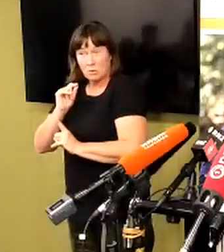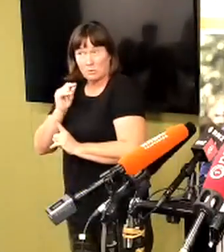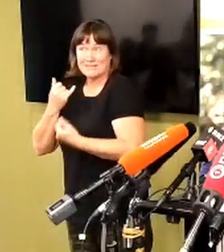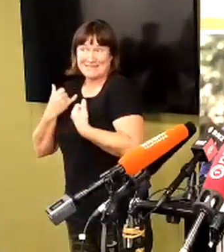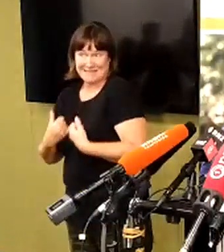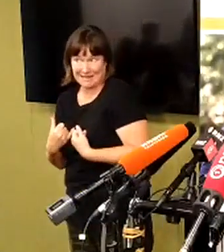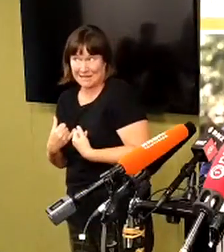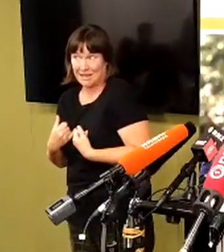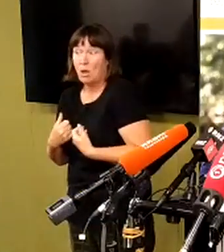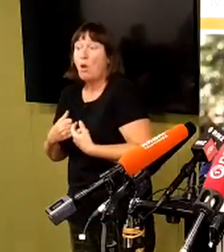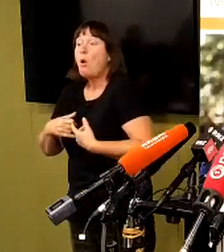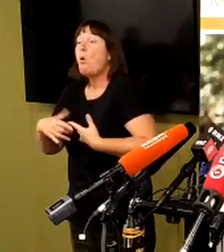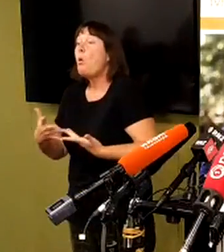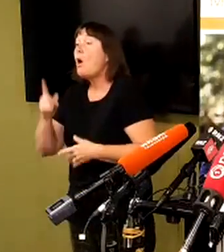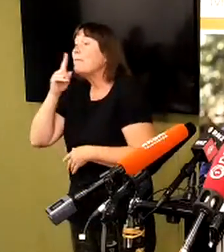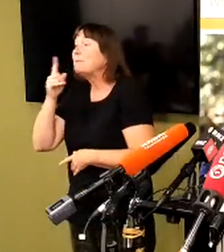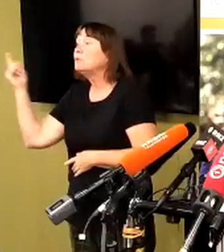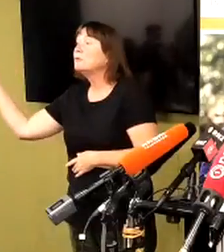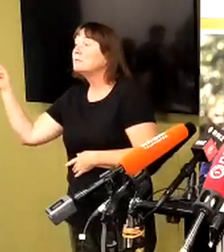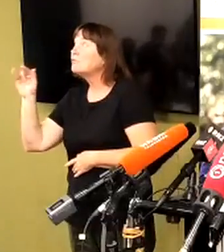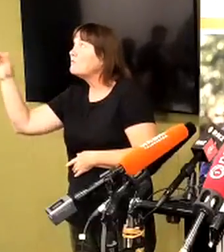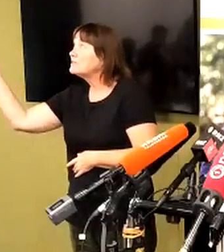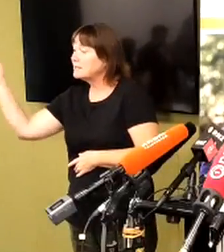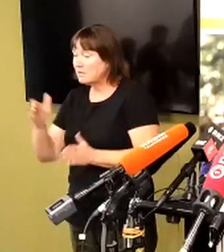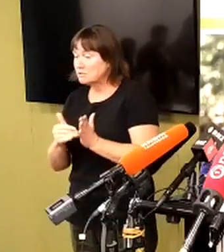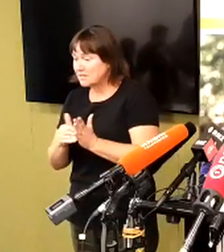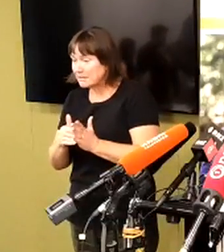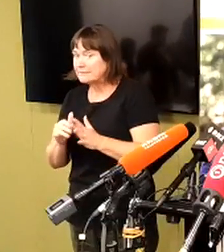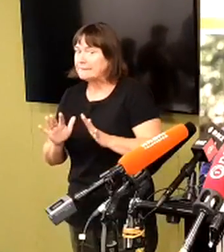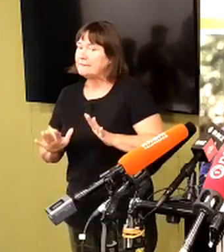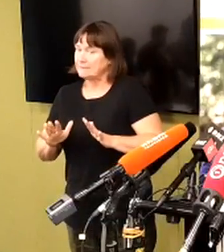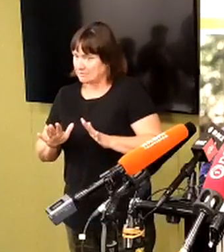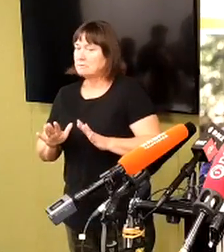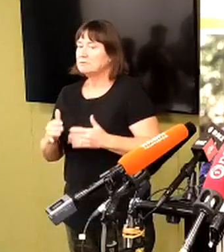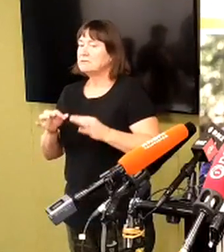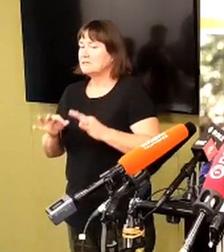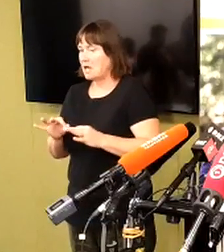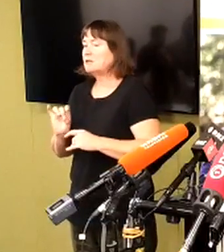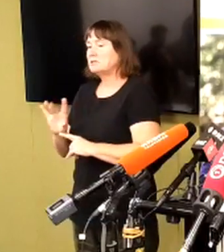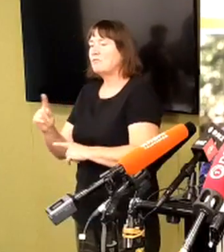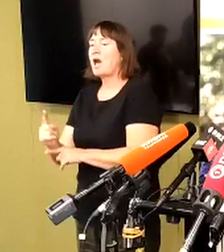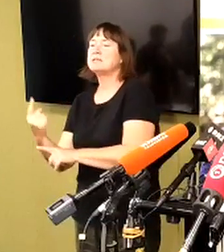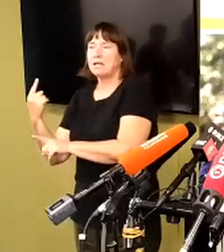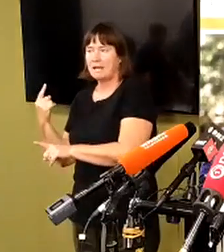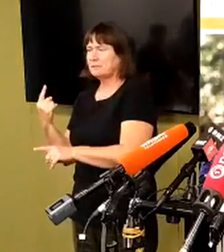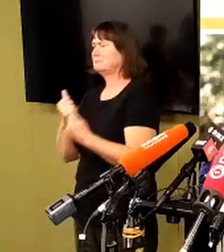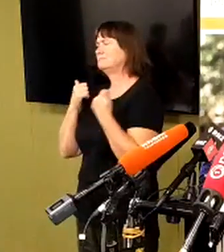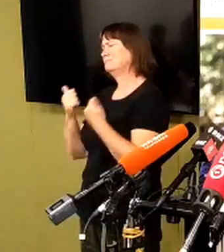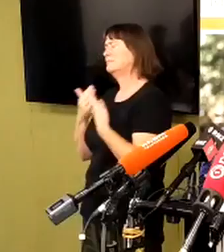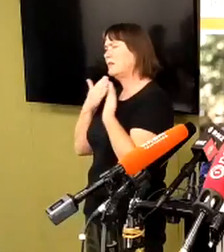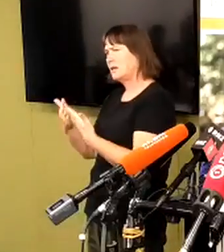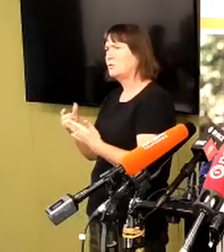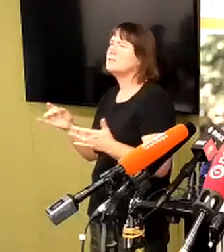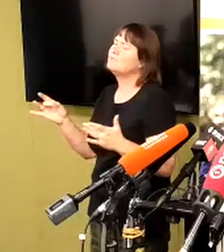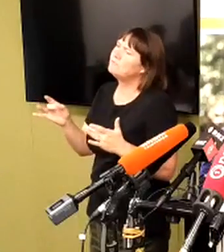or just people who have returned to New Zealand from overseas from those countries of concern. Self-isolation is one of the most